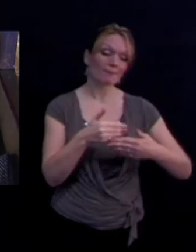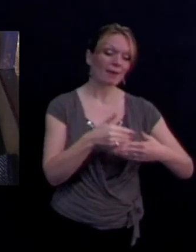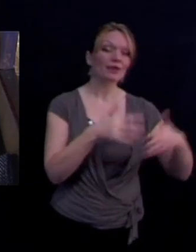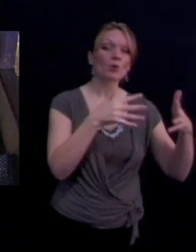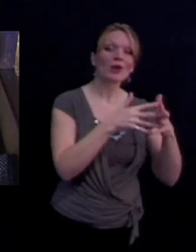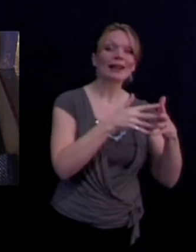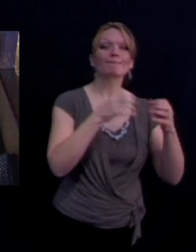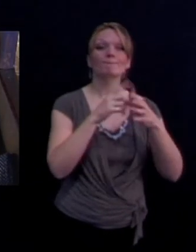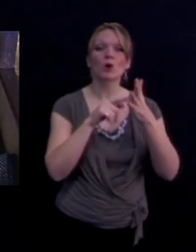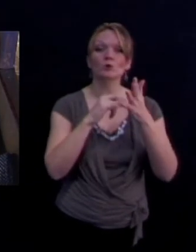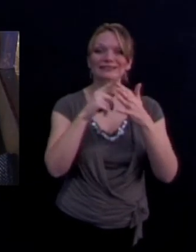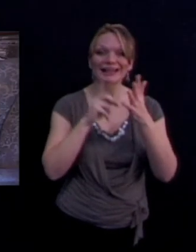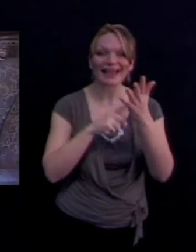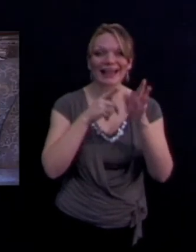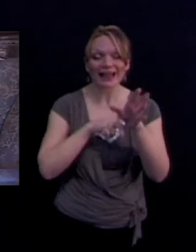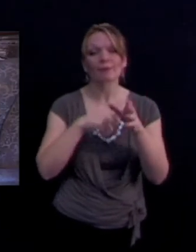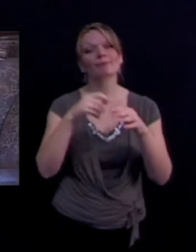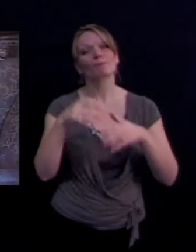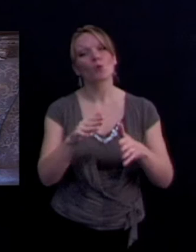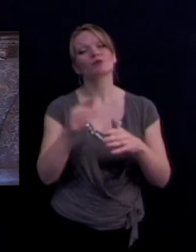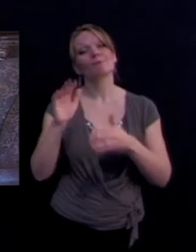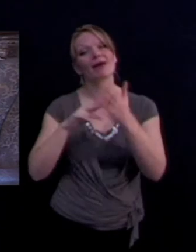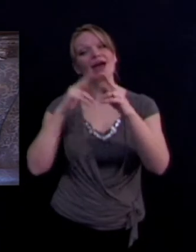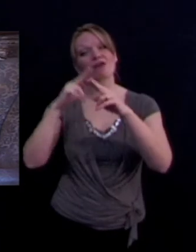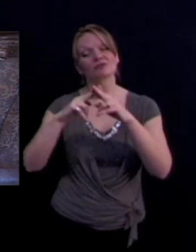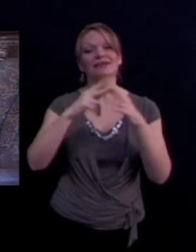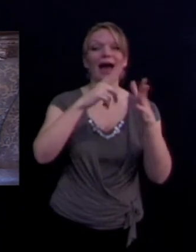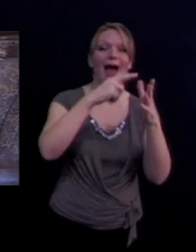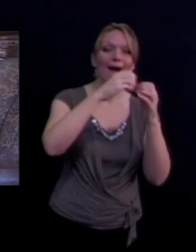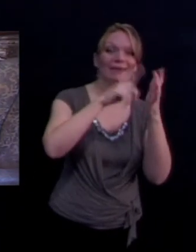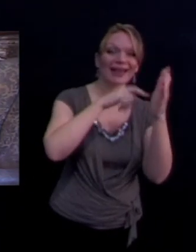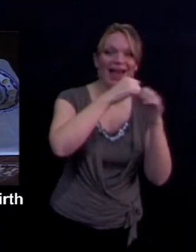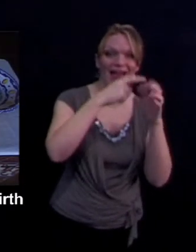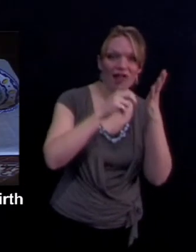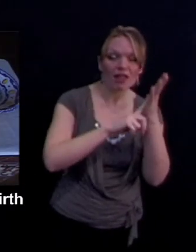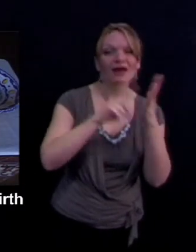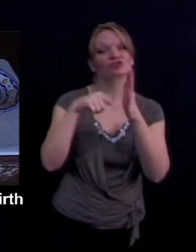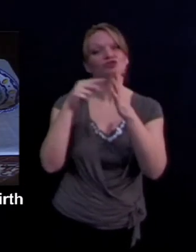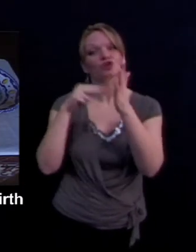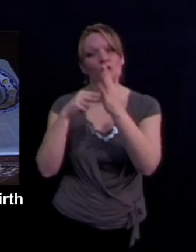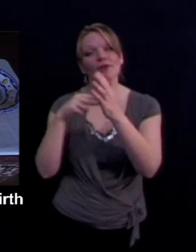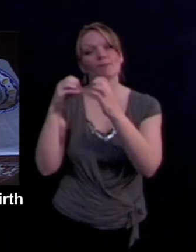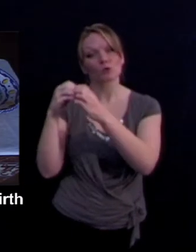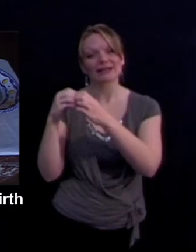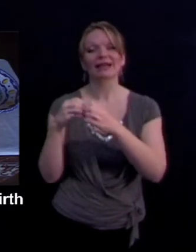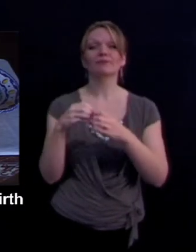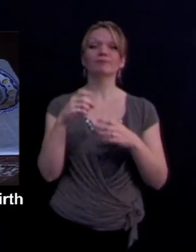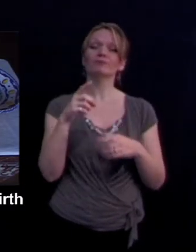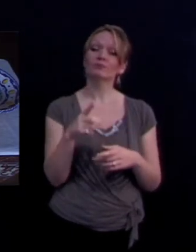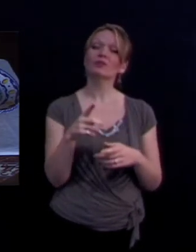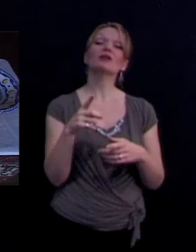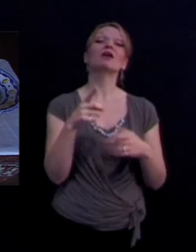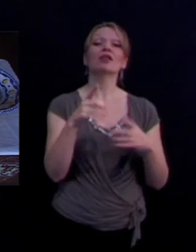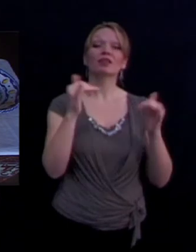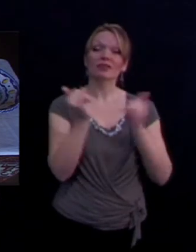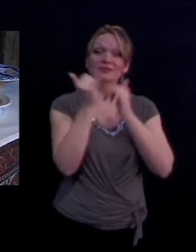been born to John Bosley and his wife Abigail, who are now the owners of Strangers' Hall. A look around shows you how the birth is to be celebrated